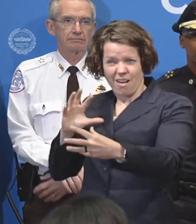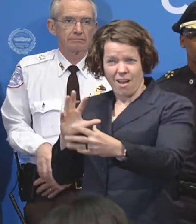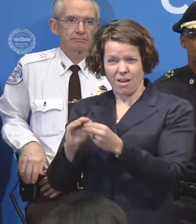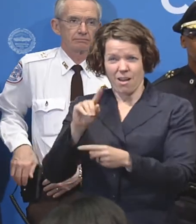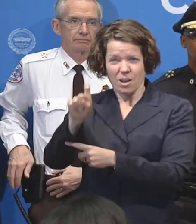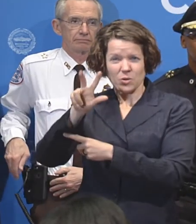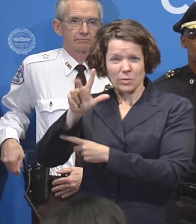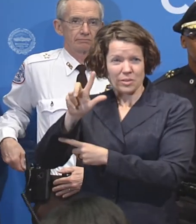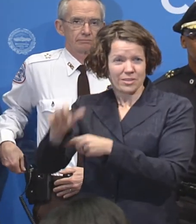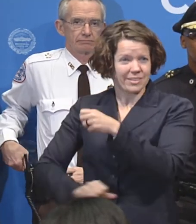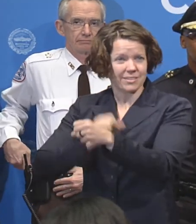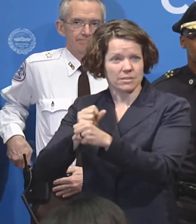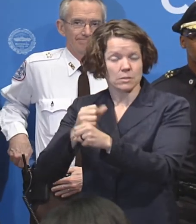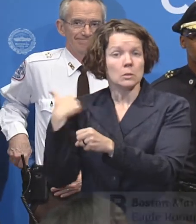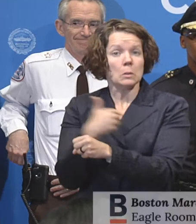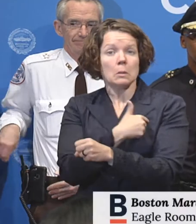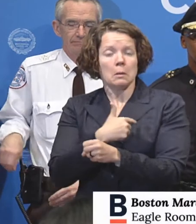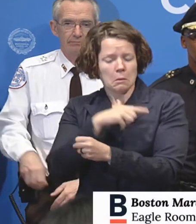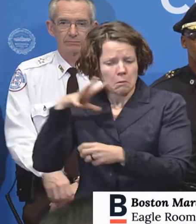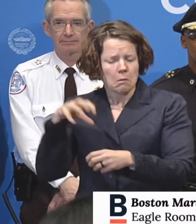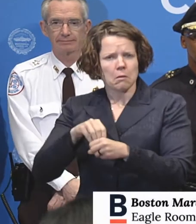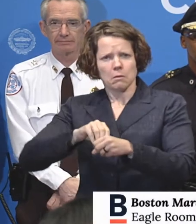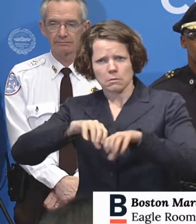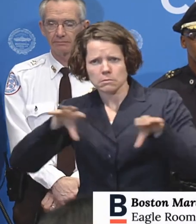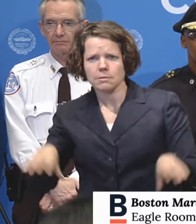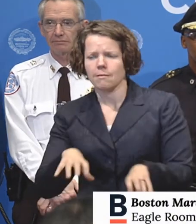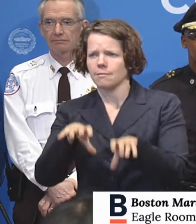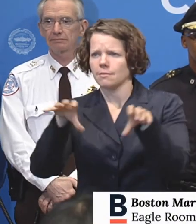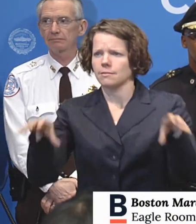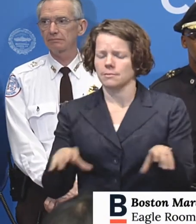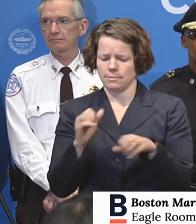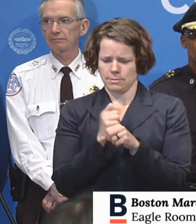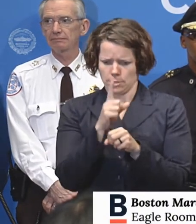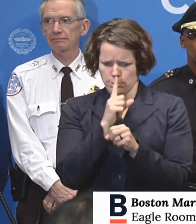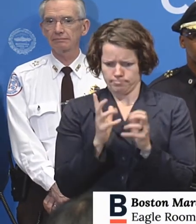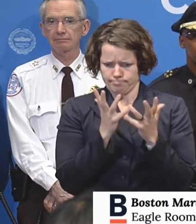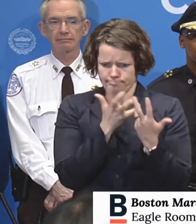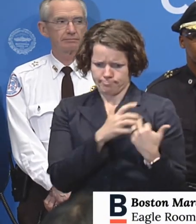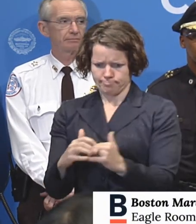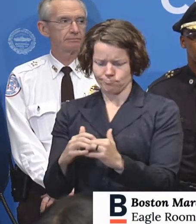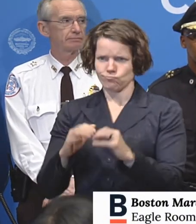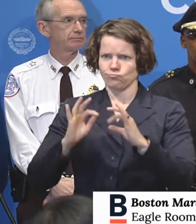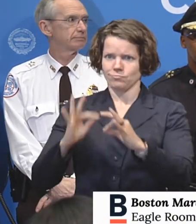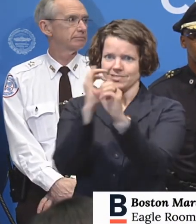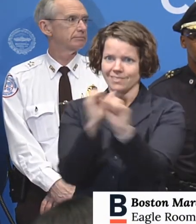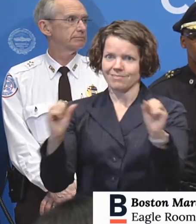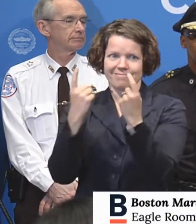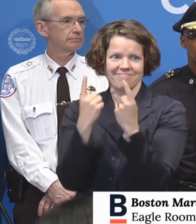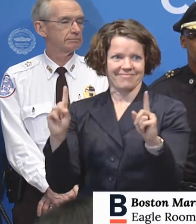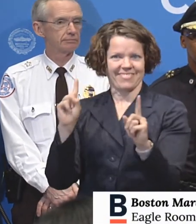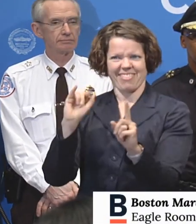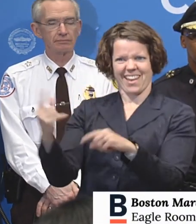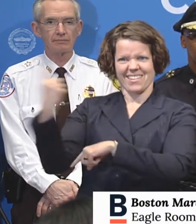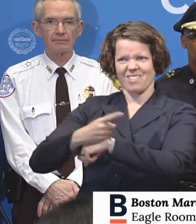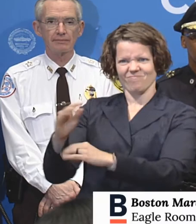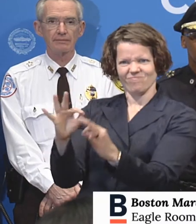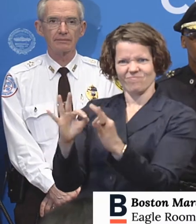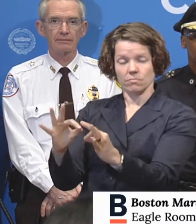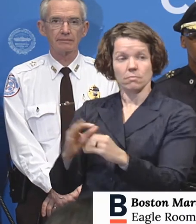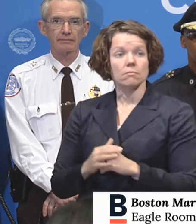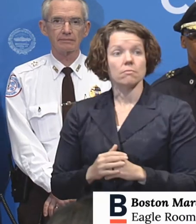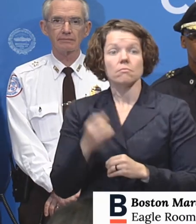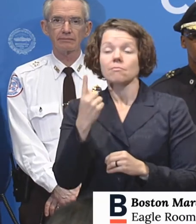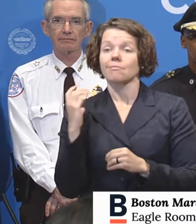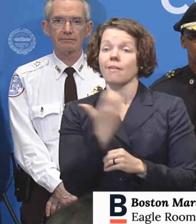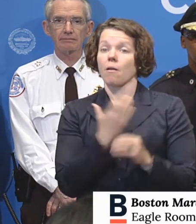it's safe, successful, and enjoyable, that everyone will have an opportunity to have an enjoyable experience. We have a comprehensive safety plan in place